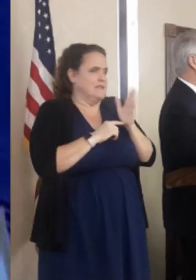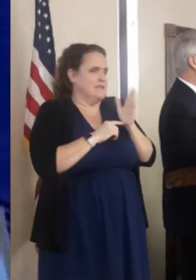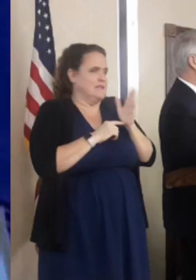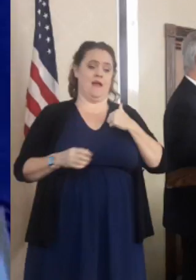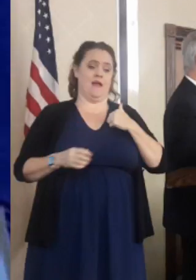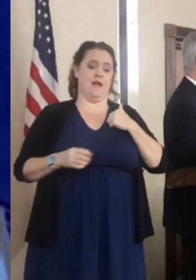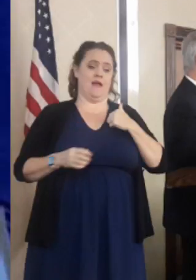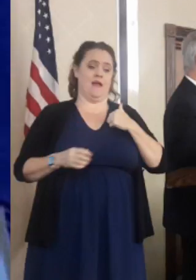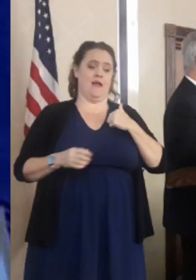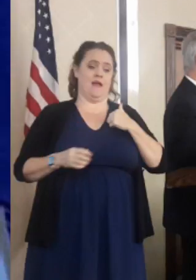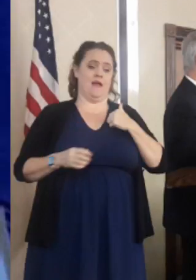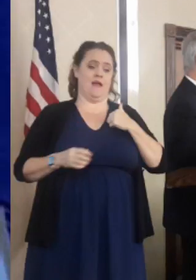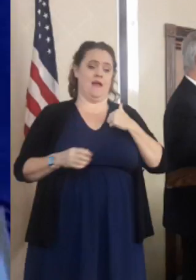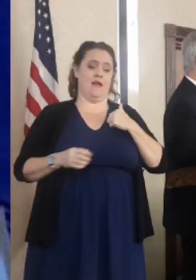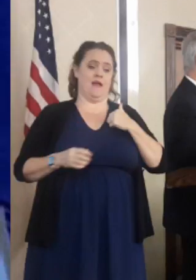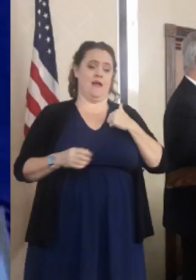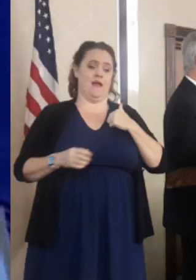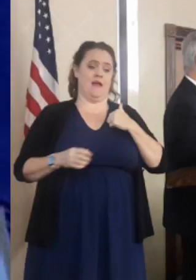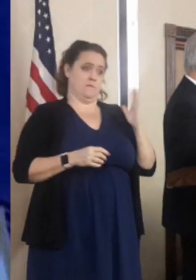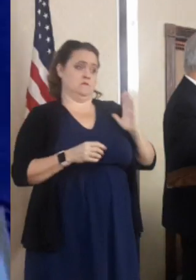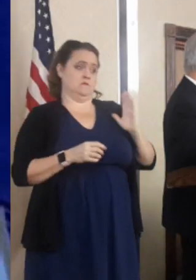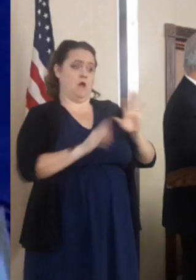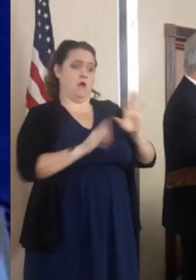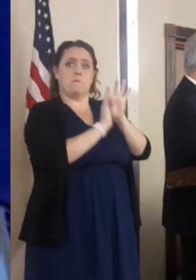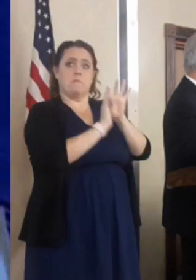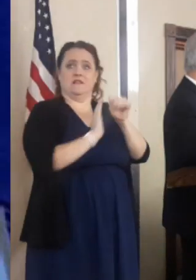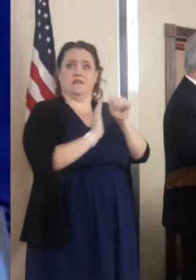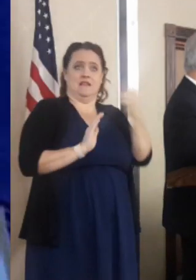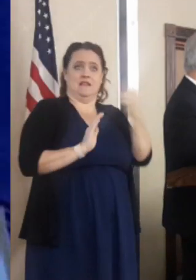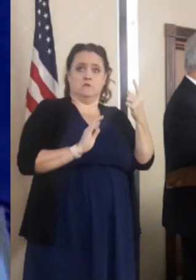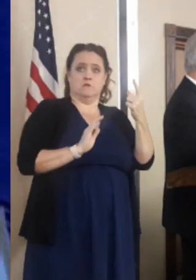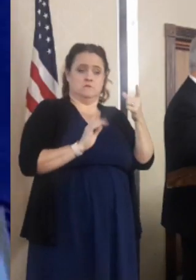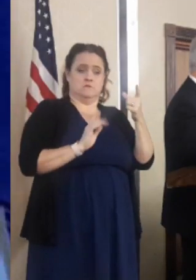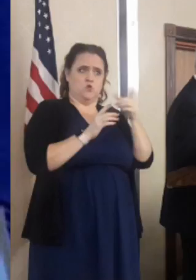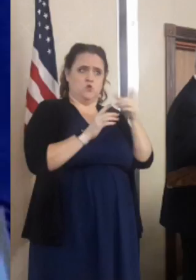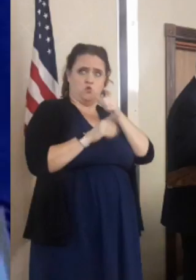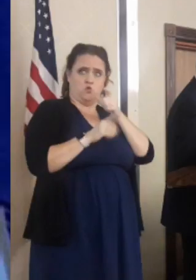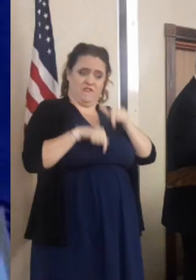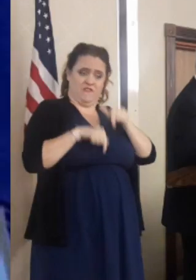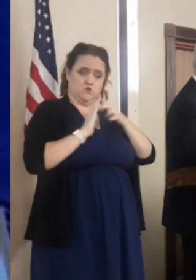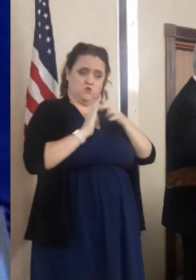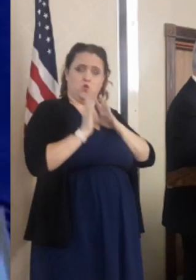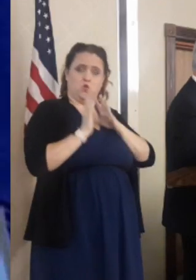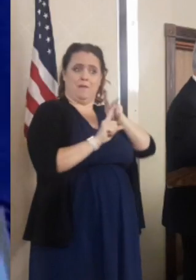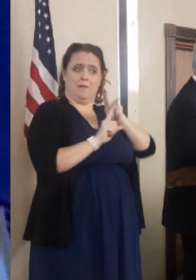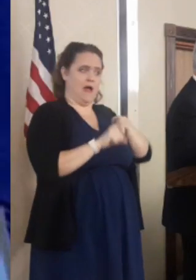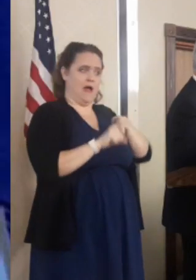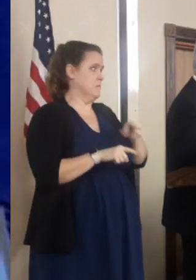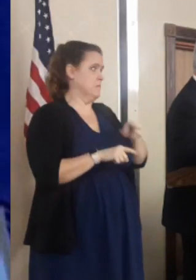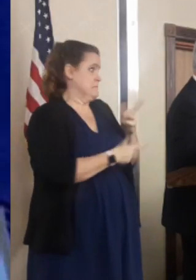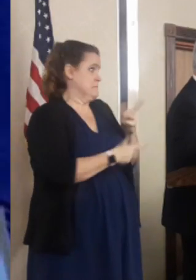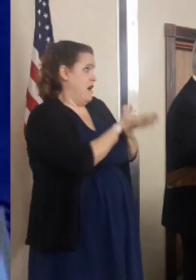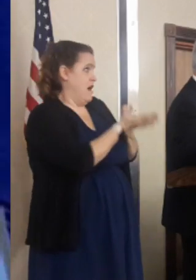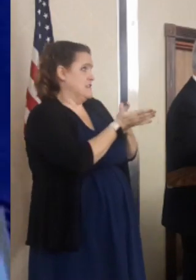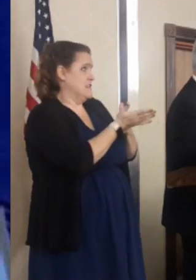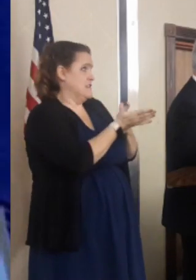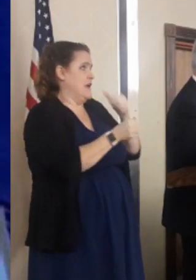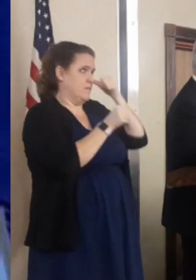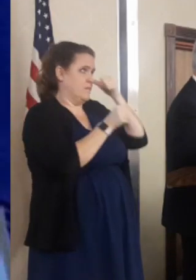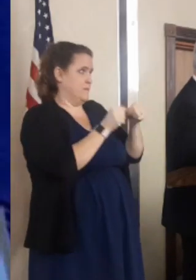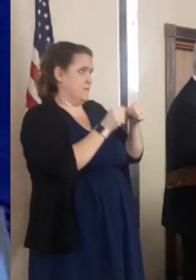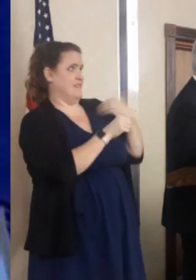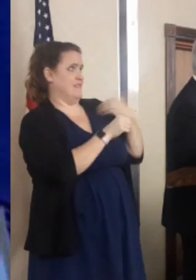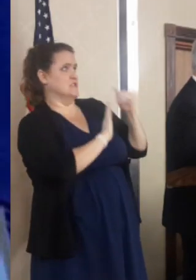the Legislative Priorities Committee for which this would apply? I honestly can't recall about last term, but I'm not aware of